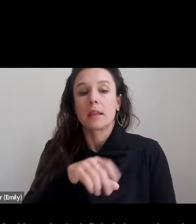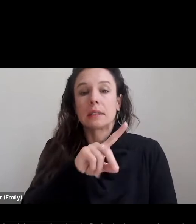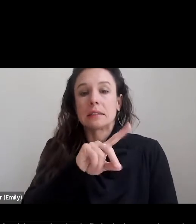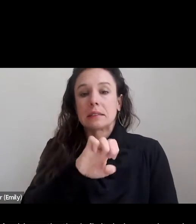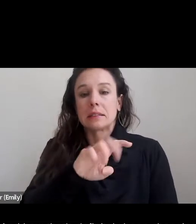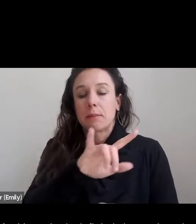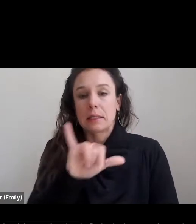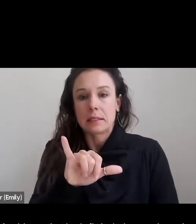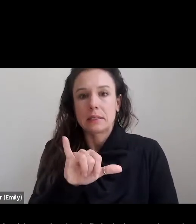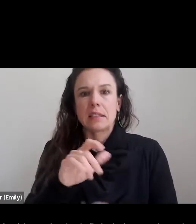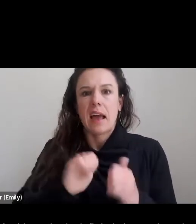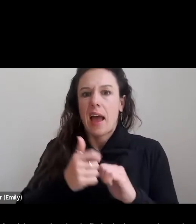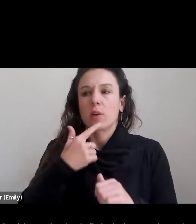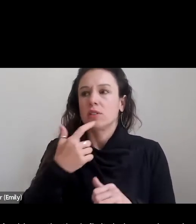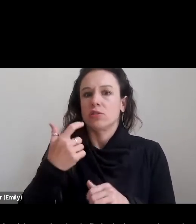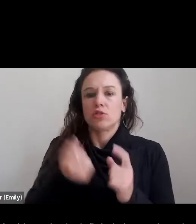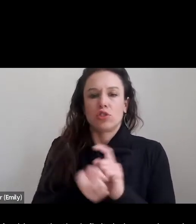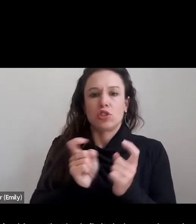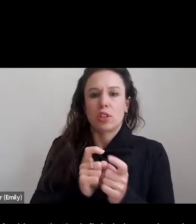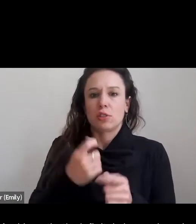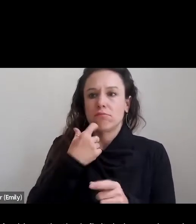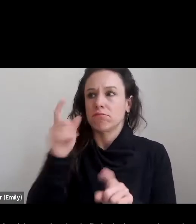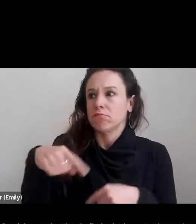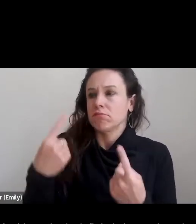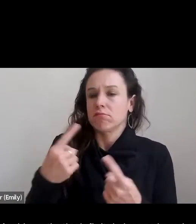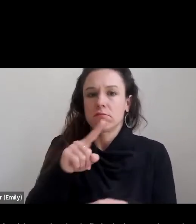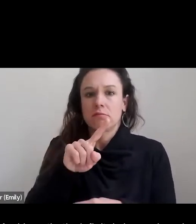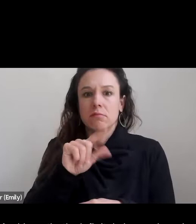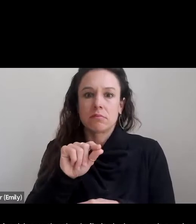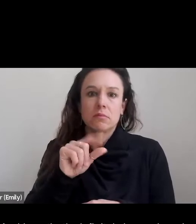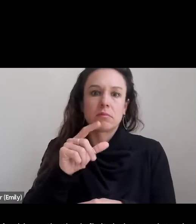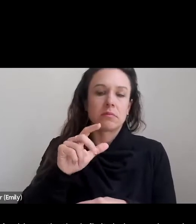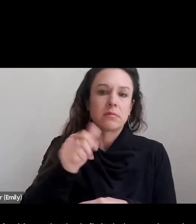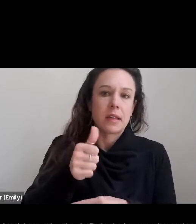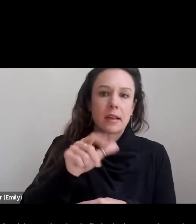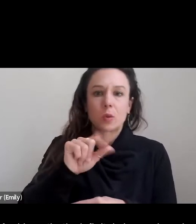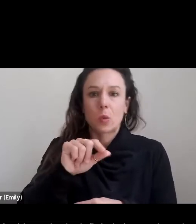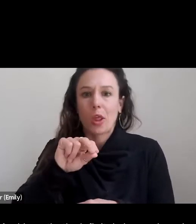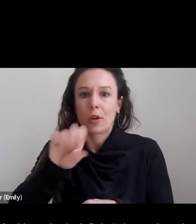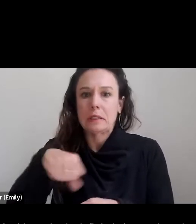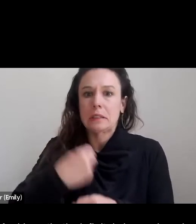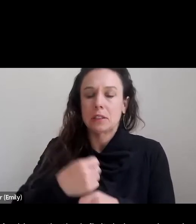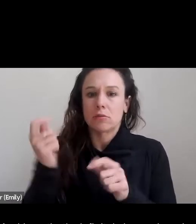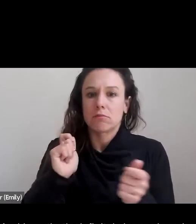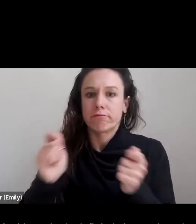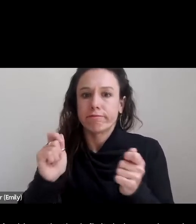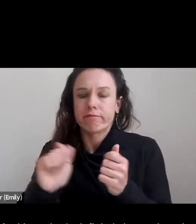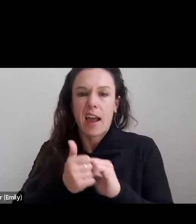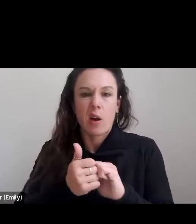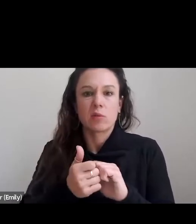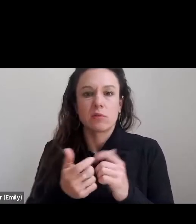change over the last number of decades, and I think that continues to change and changes in a positive way, in the right